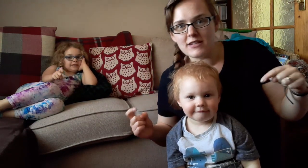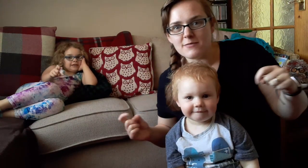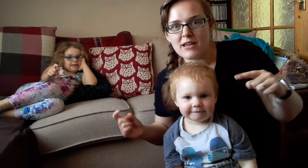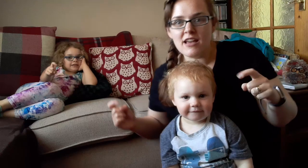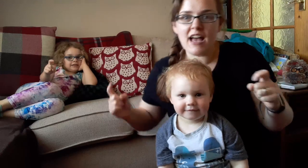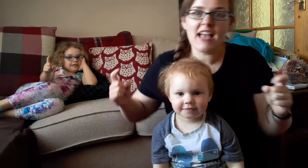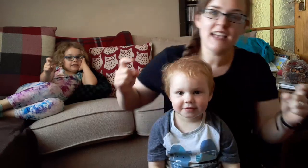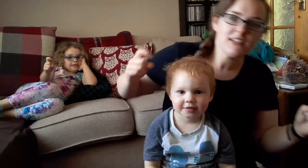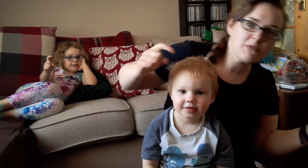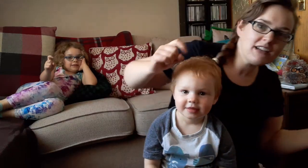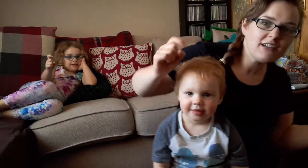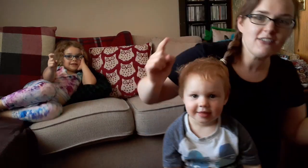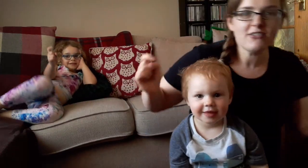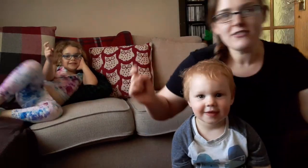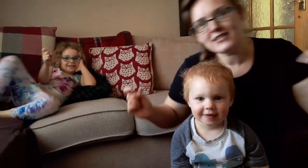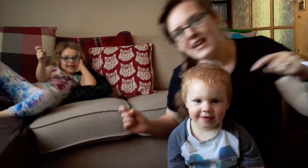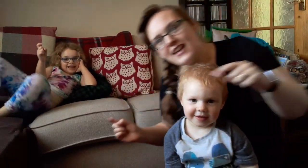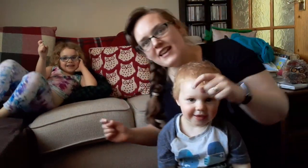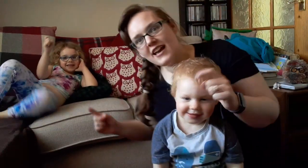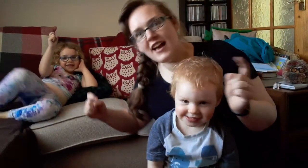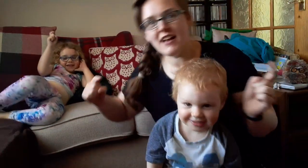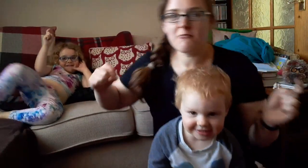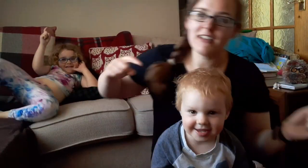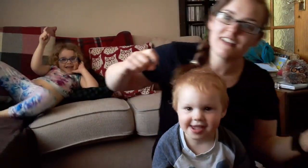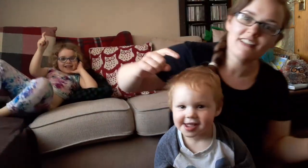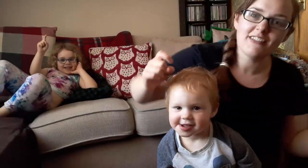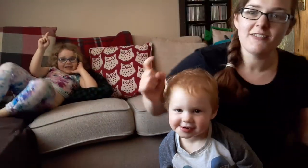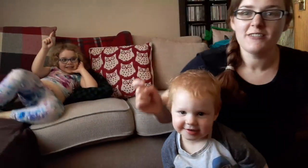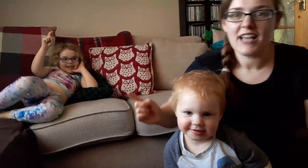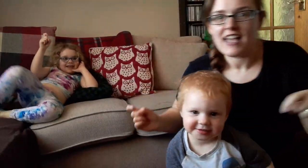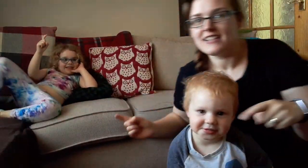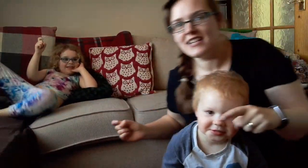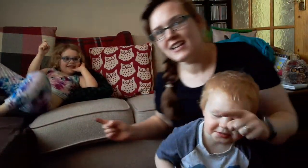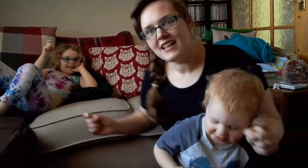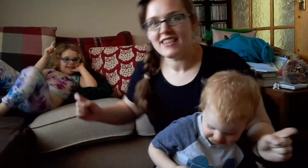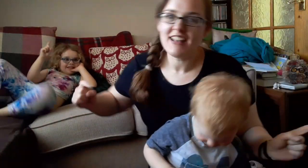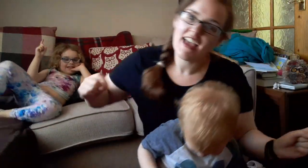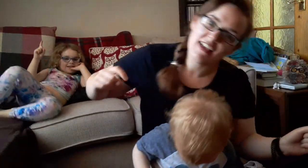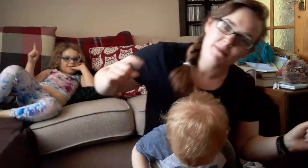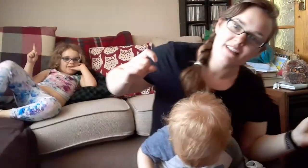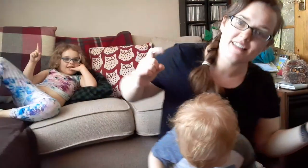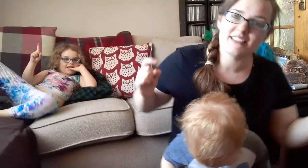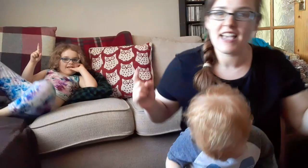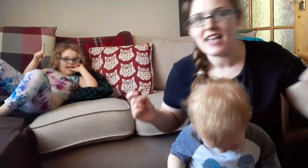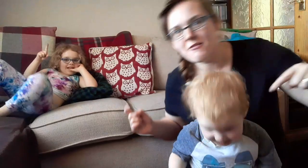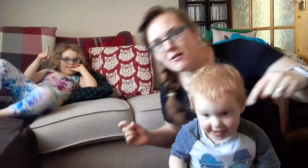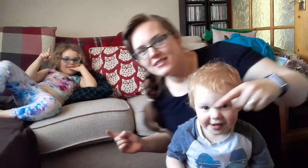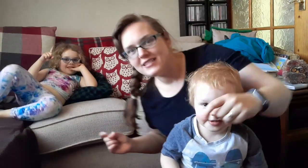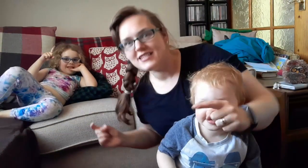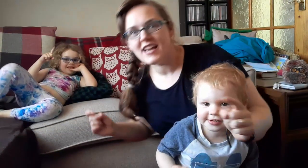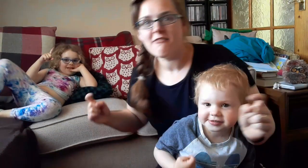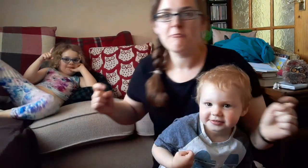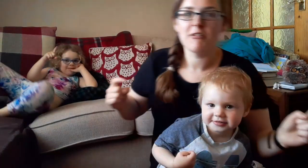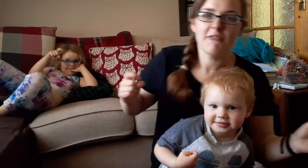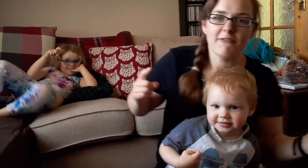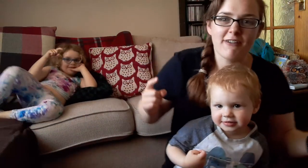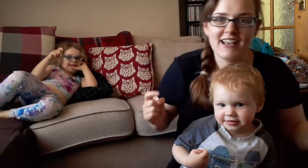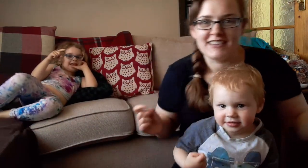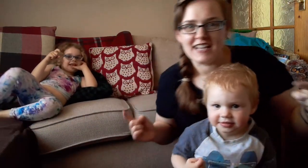this bit, is wiggle all day and wiggle all night. The neighbours say, what a terrible fright. There's